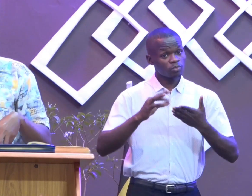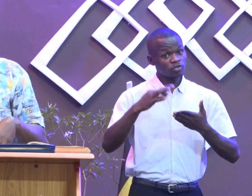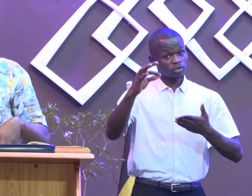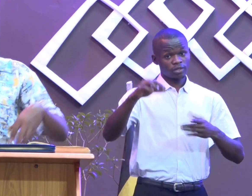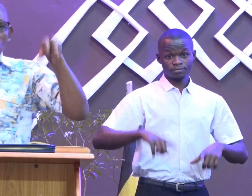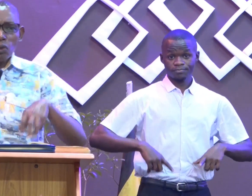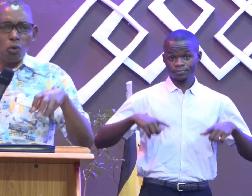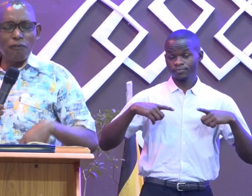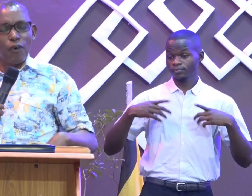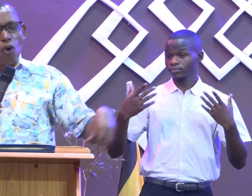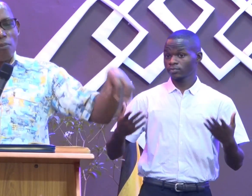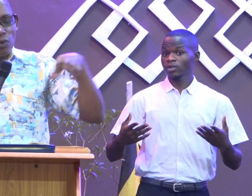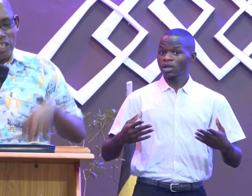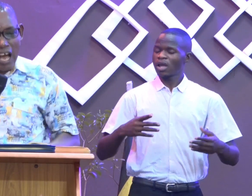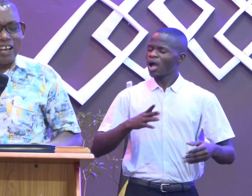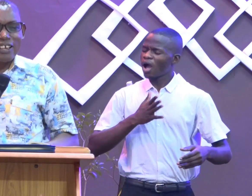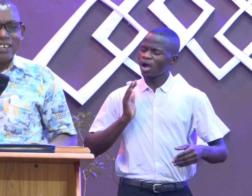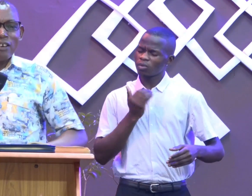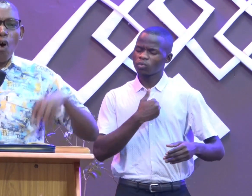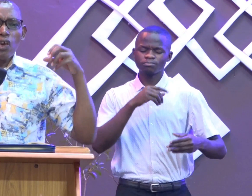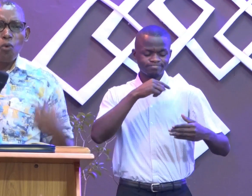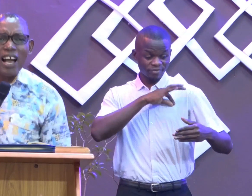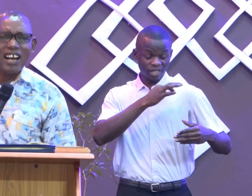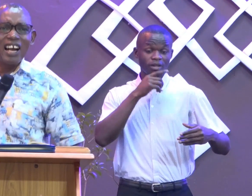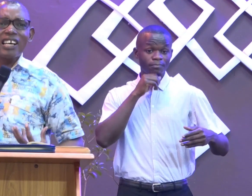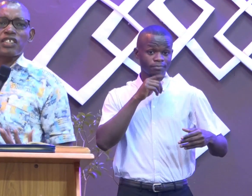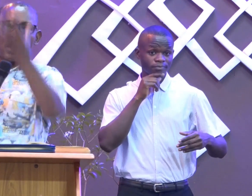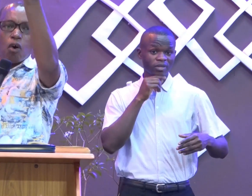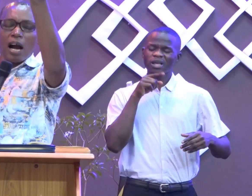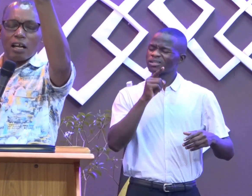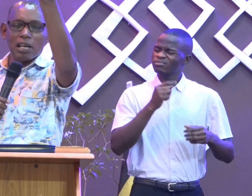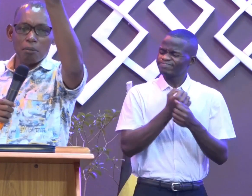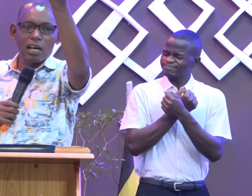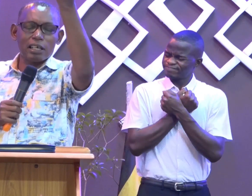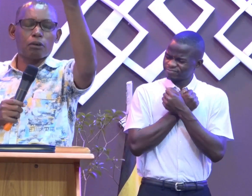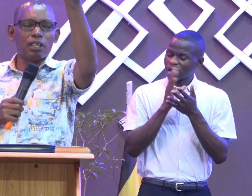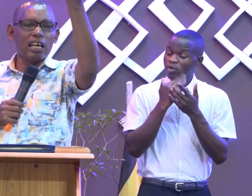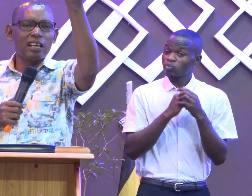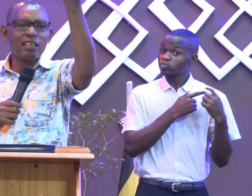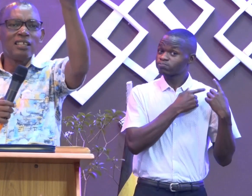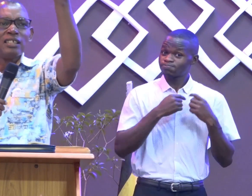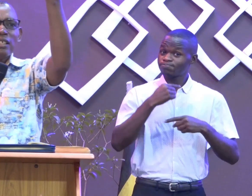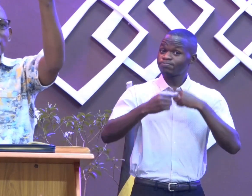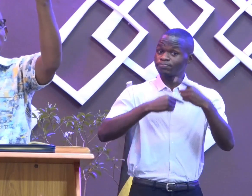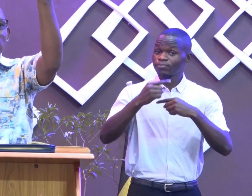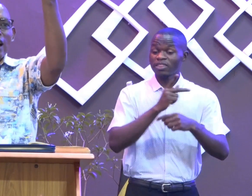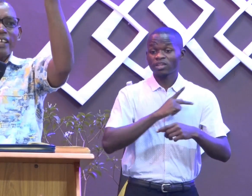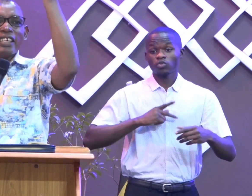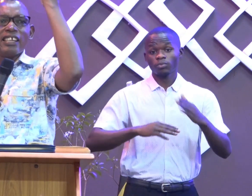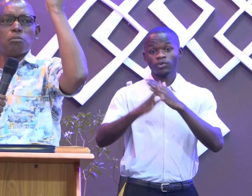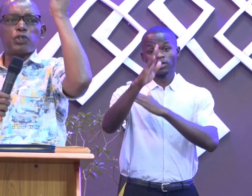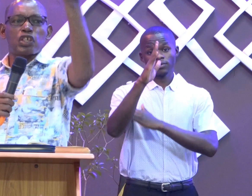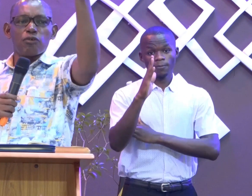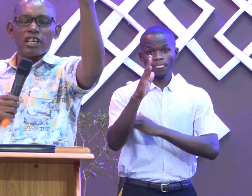Our spiritual life. Omuntu waffe ow'omunda. Our inner man. Mwoyo gw'ayagala asikire obwakabaka bwa Katonda. He's the one who wants to inherit the kingdom of